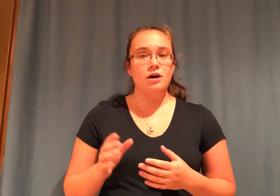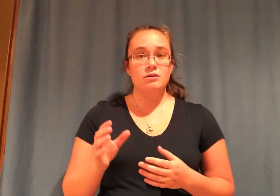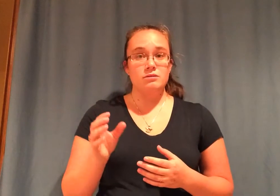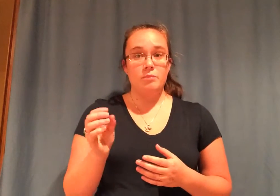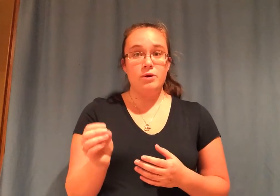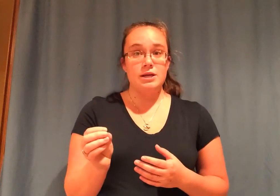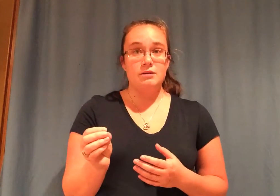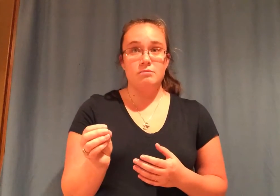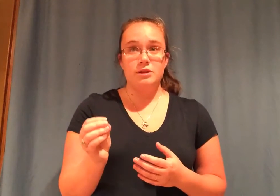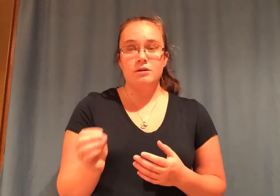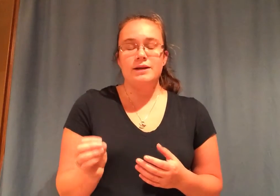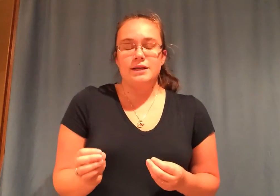not appointed, but they're elected.